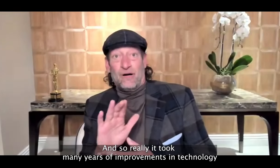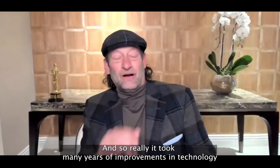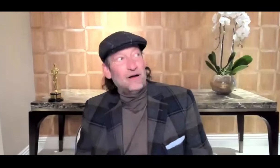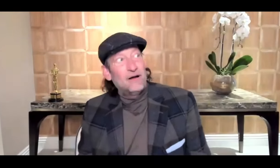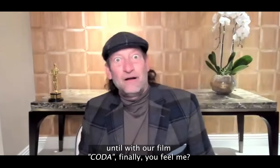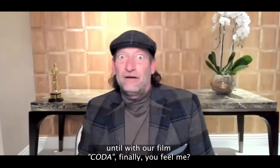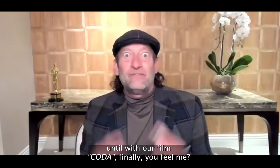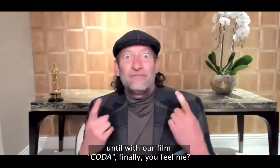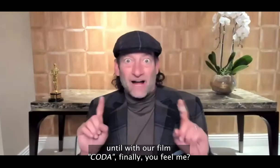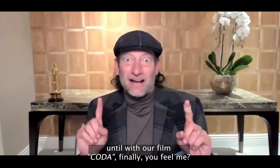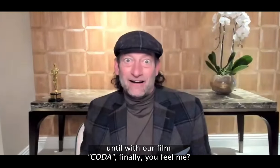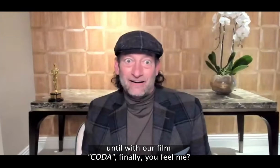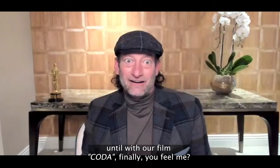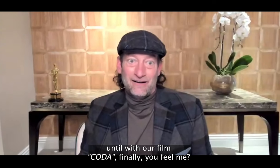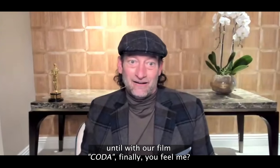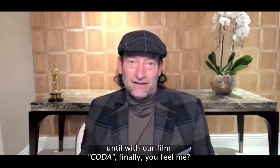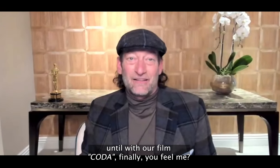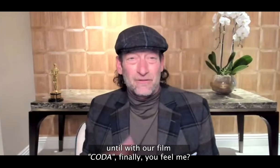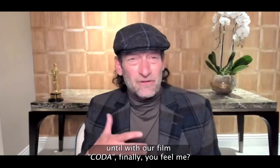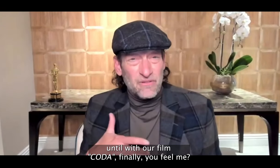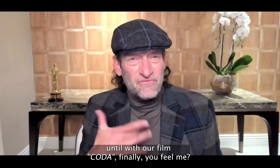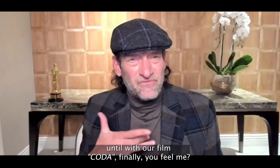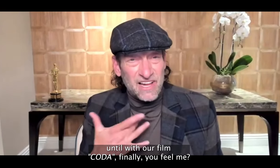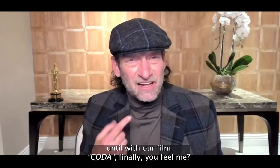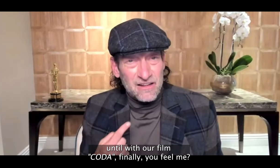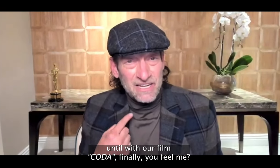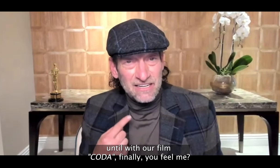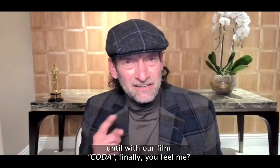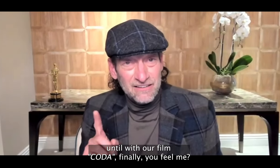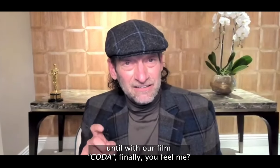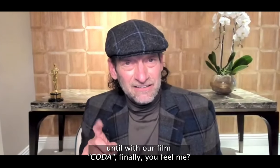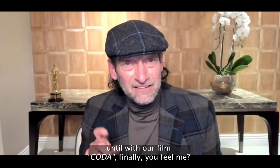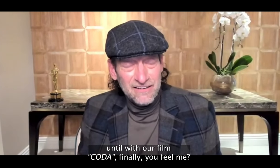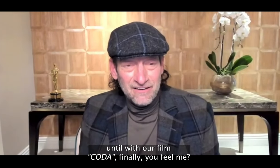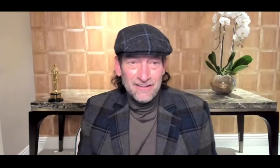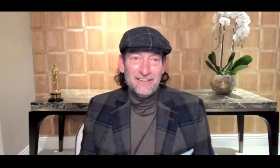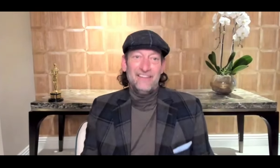technology until, with our film CODA, finally. You feel me?